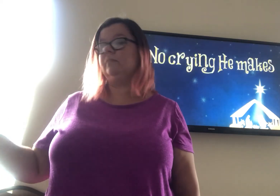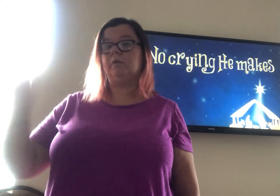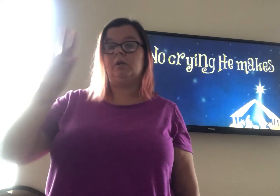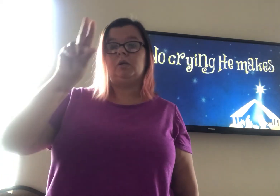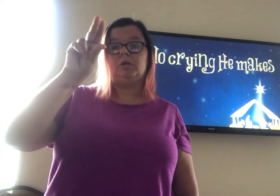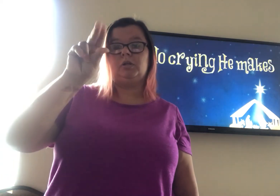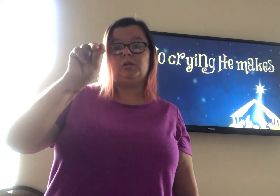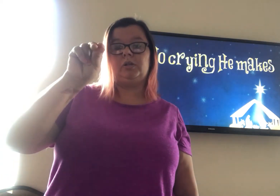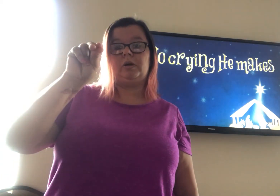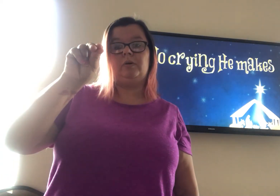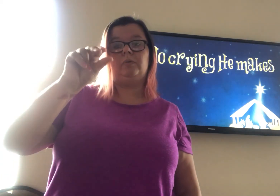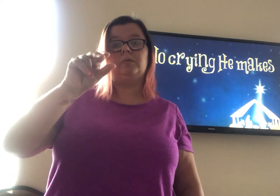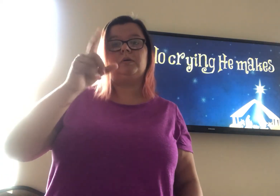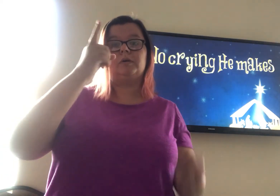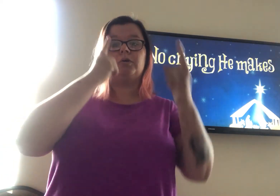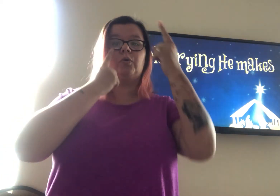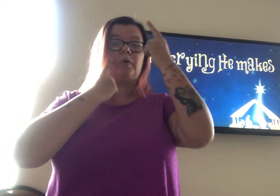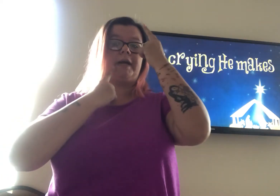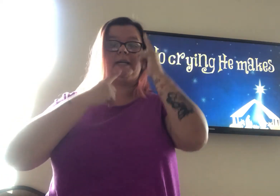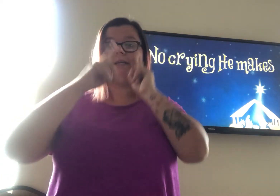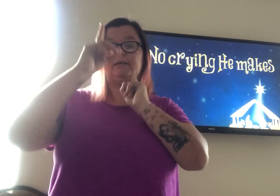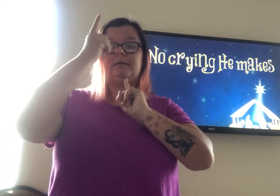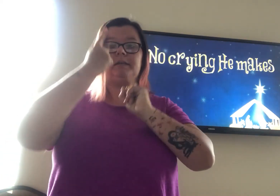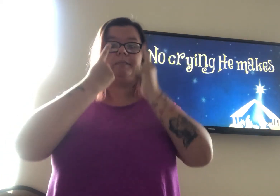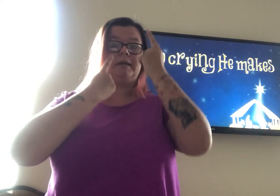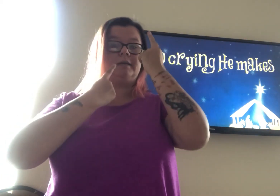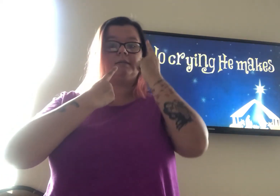No crying he makes.